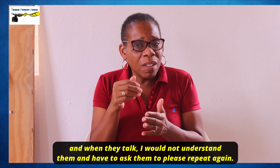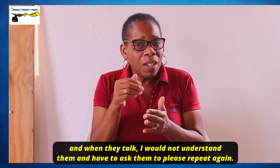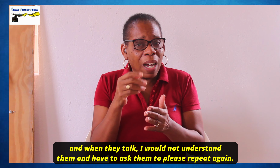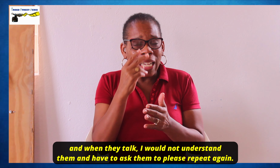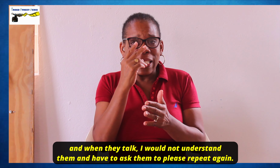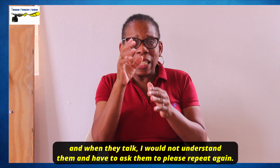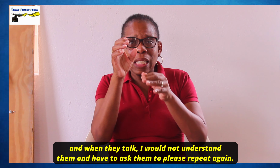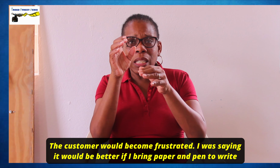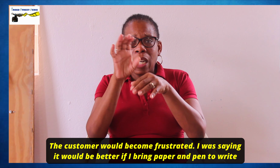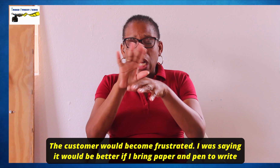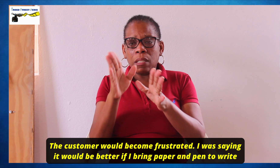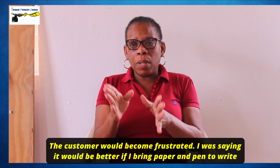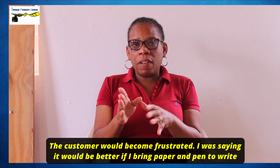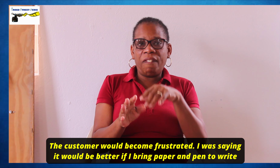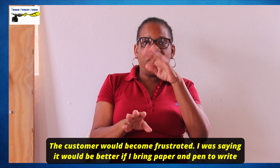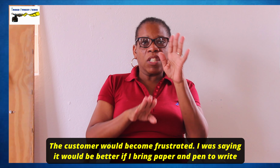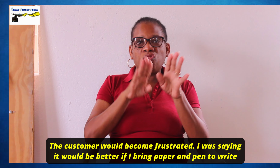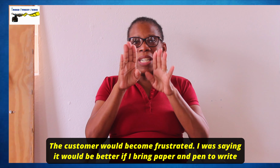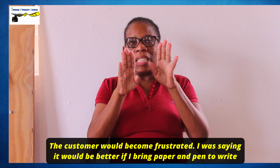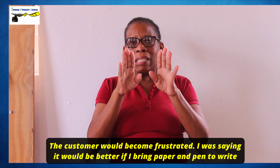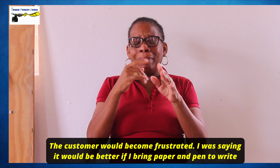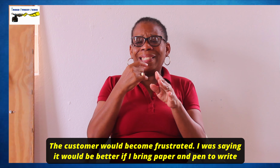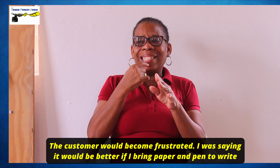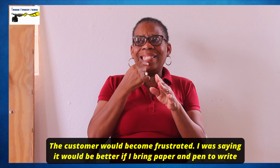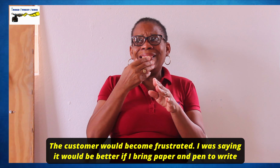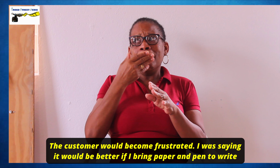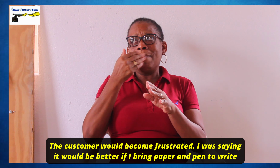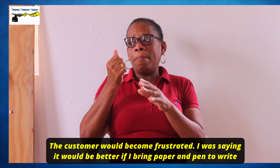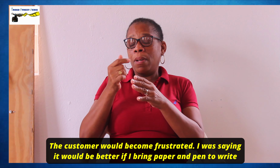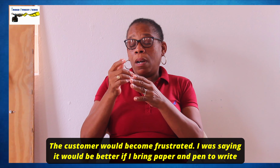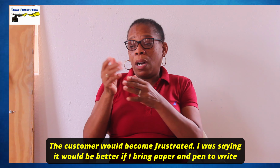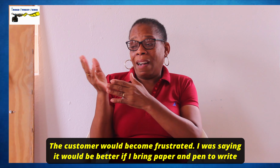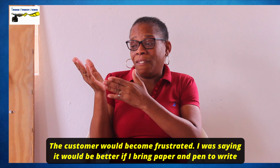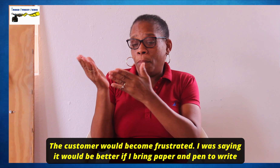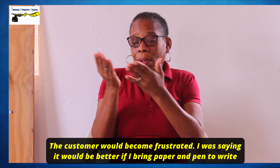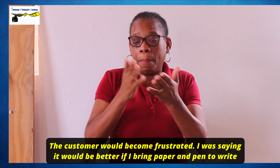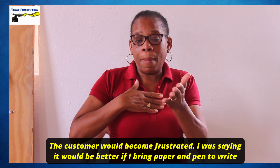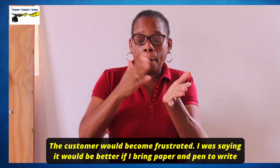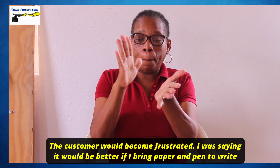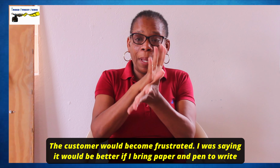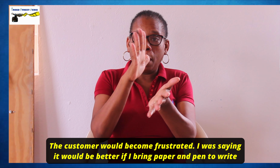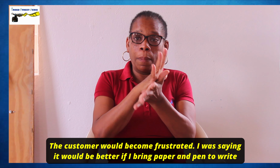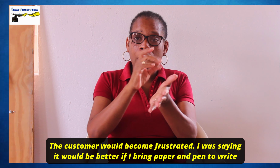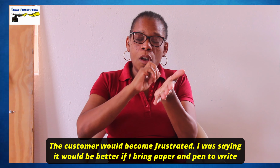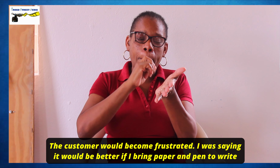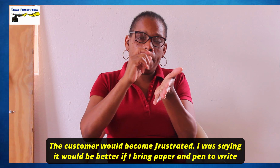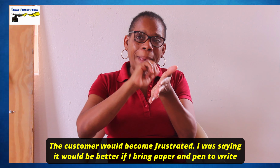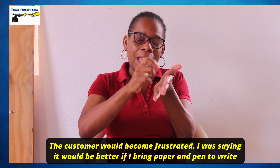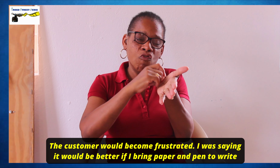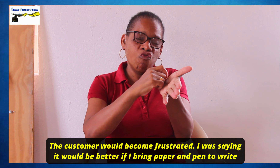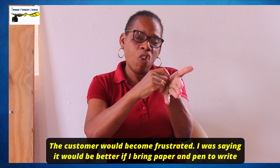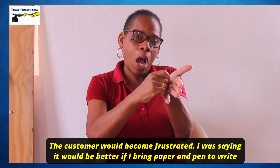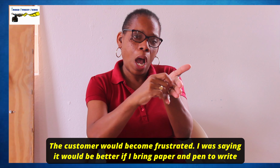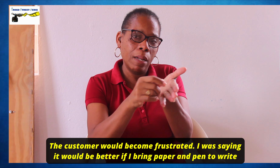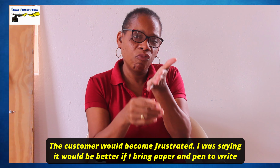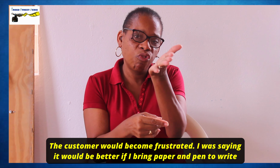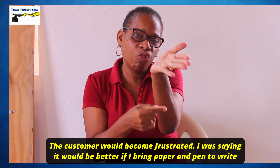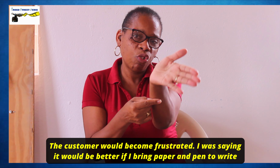please repeat again. The customer would become frustrated. I was saying it would be better if I bring paper